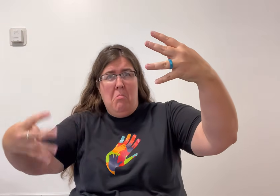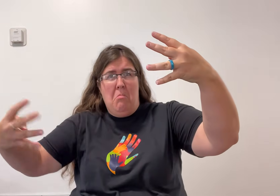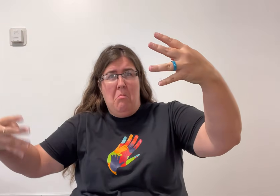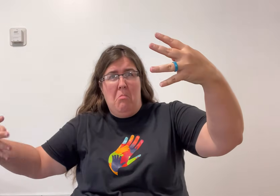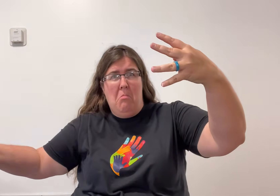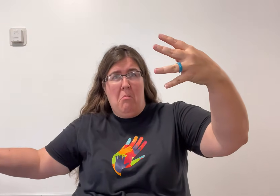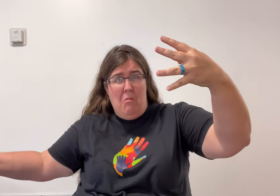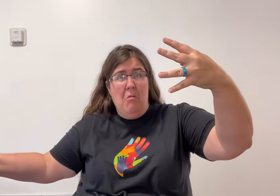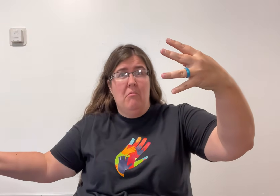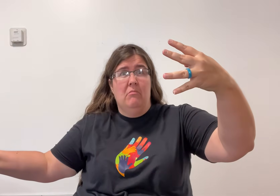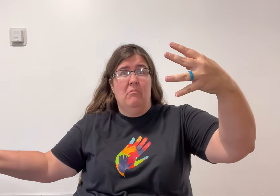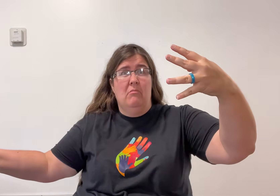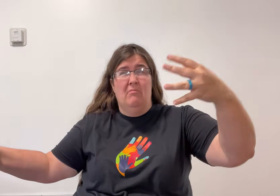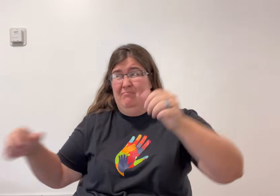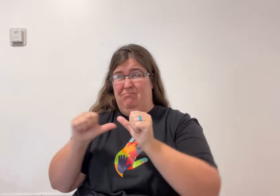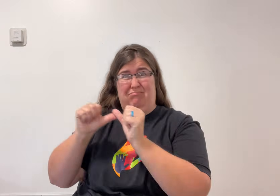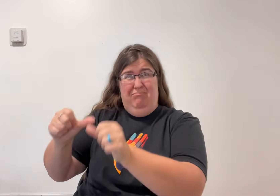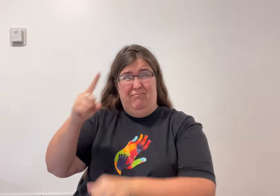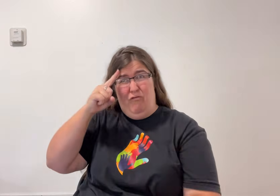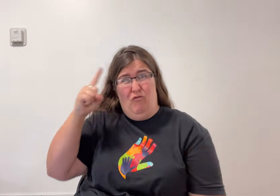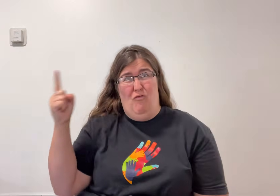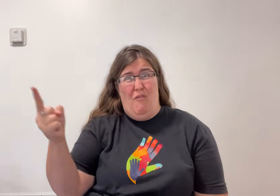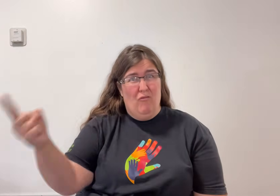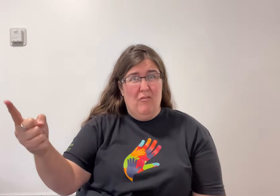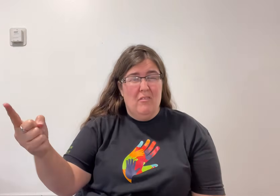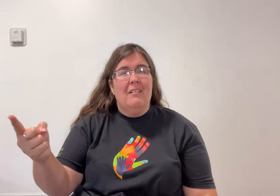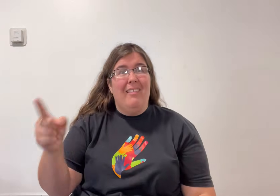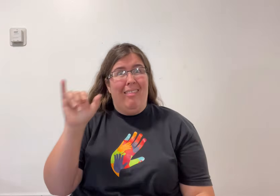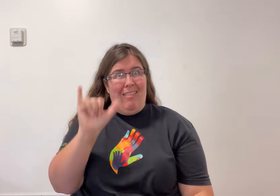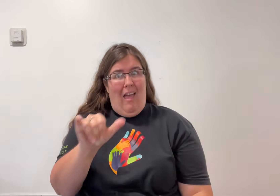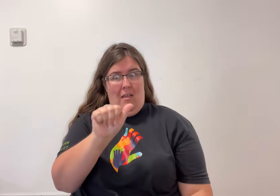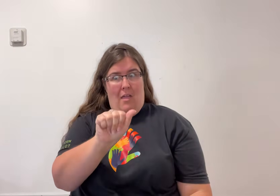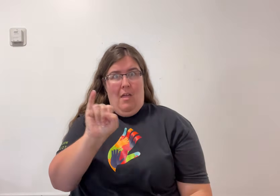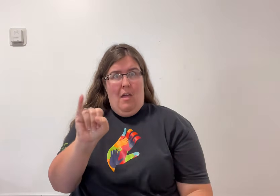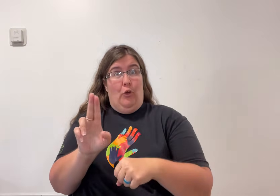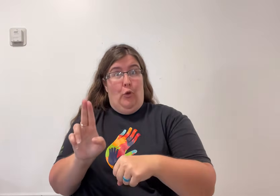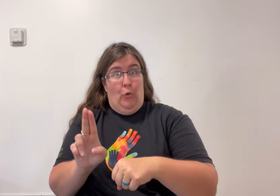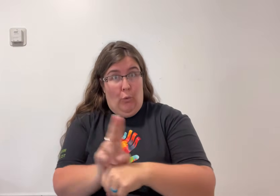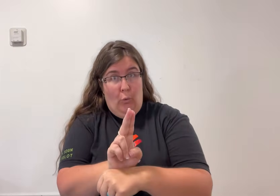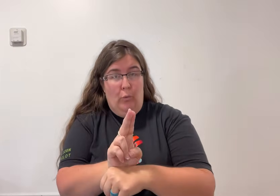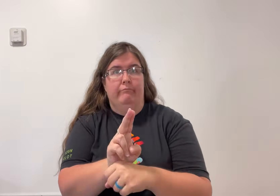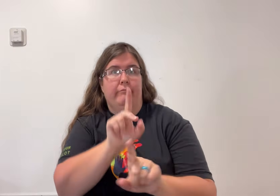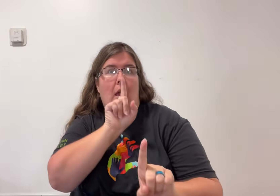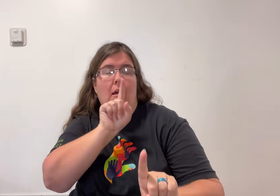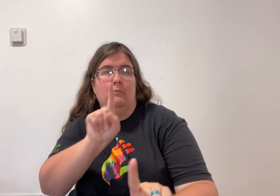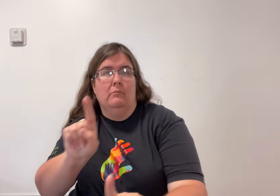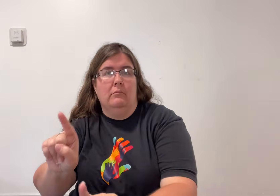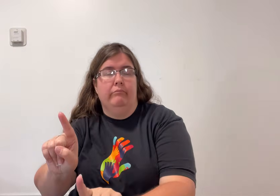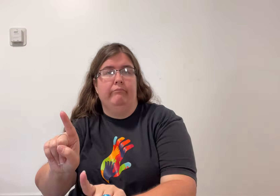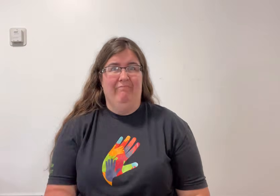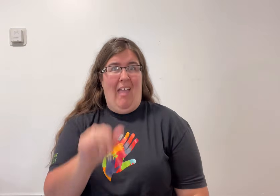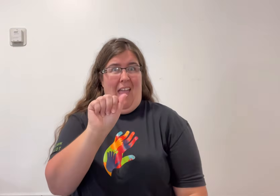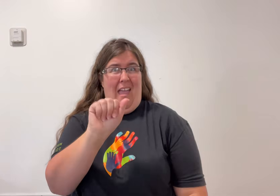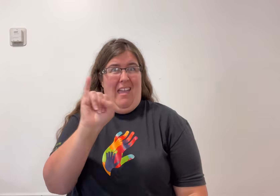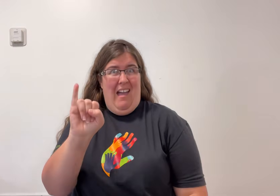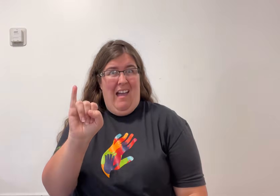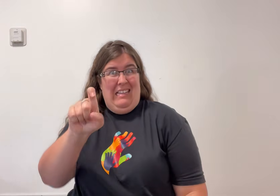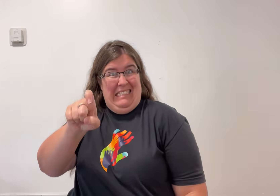innumerable list of results that seem to go on forever. That is what AI uses to answer our questions.